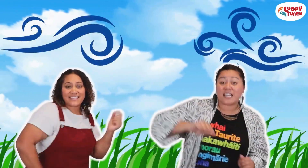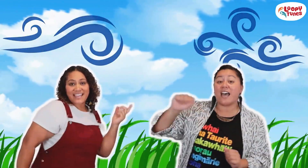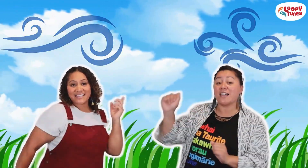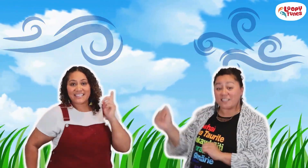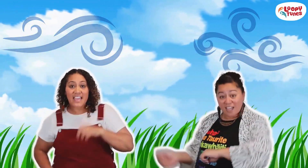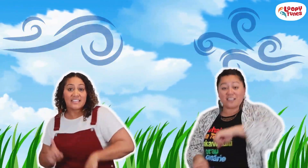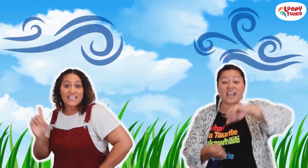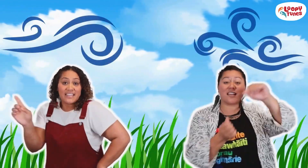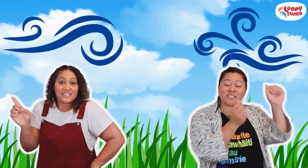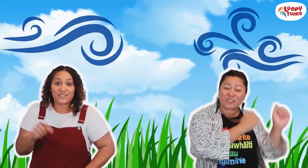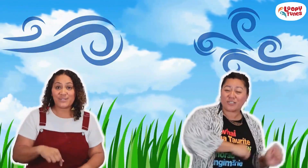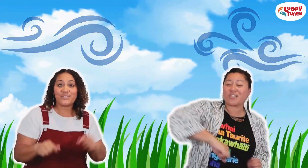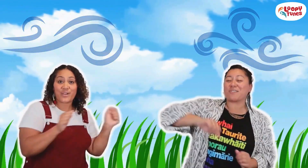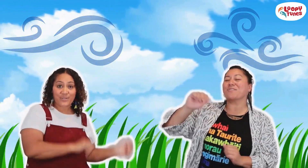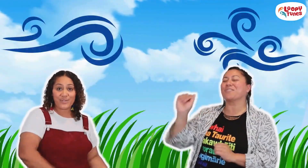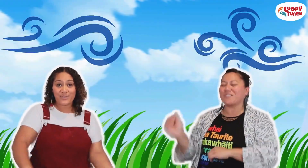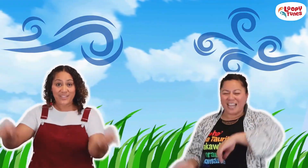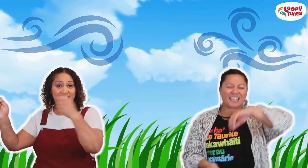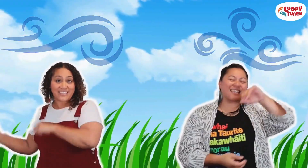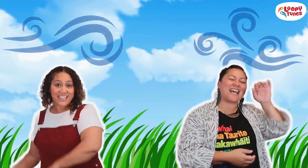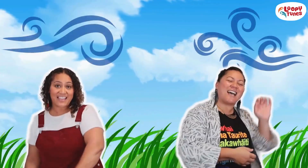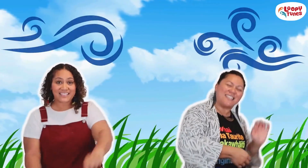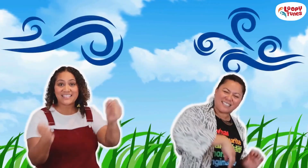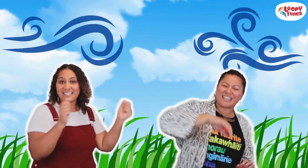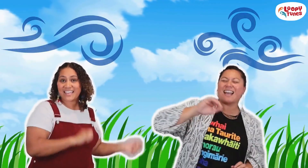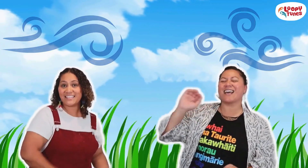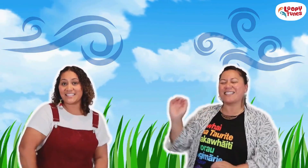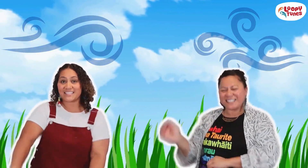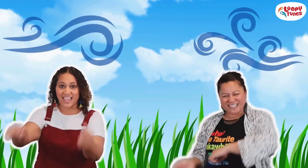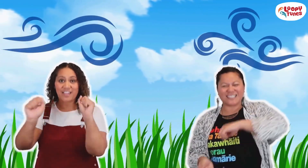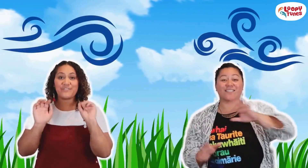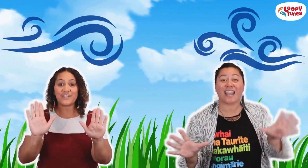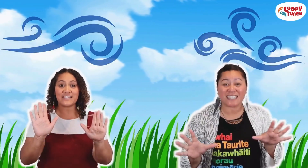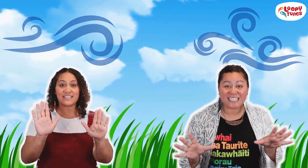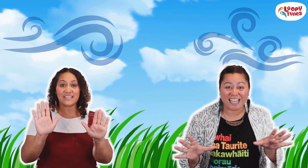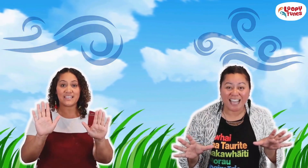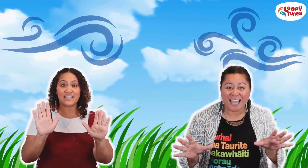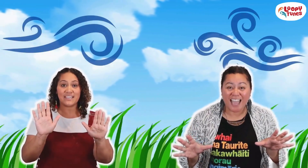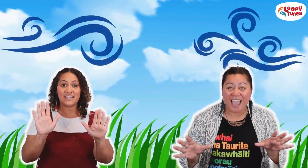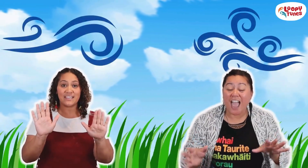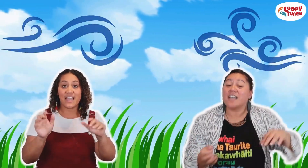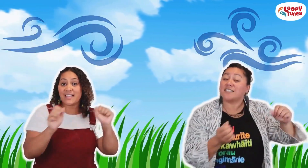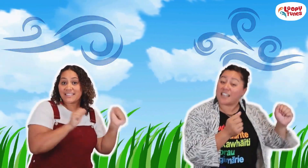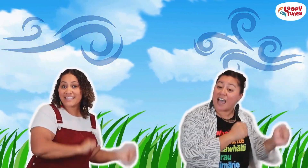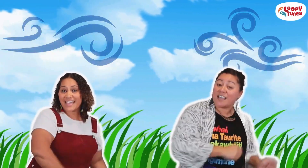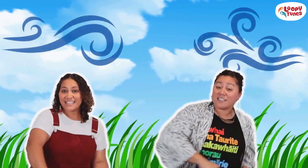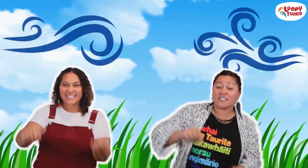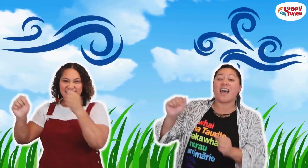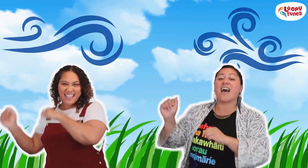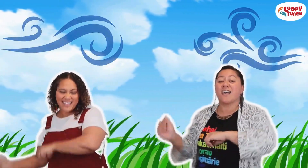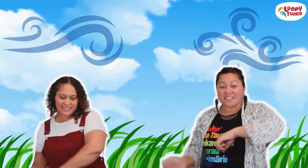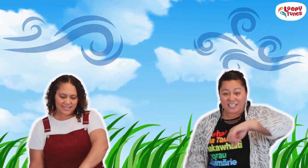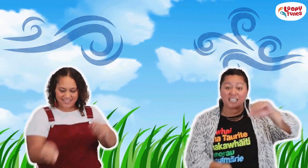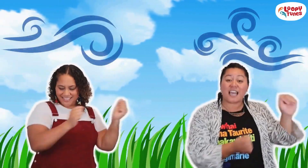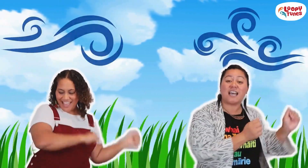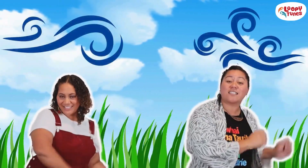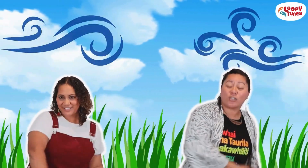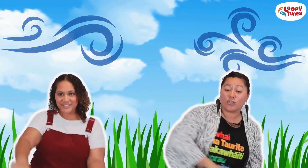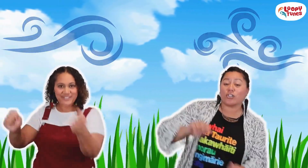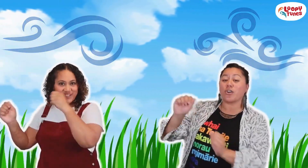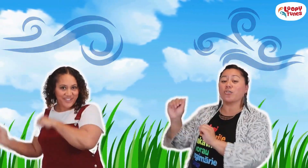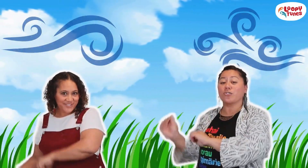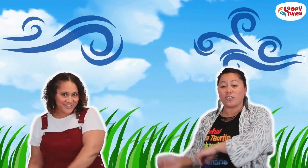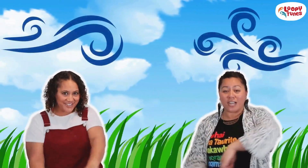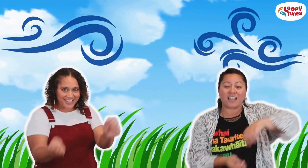Dance, dance, dance to the Ururangi Dance. Dance, now freeze. Dance, dance, dance